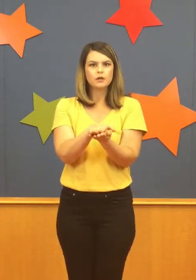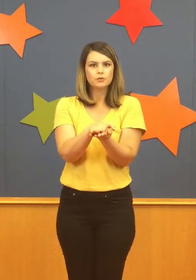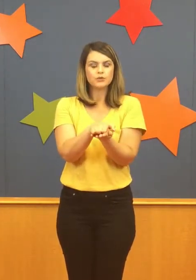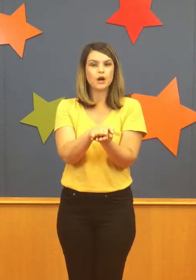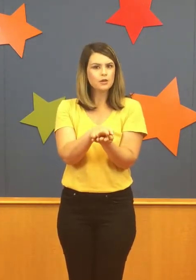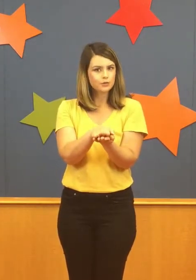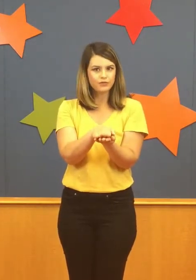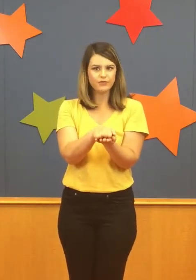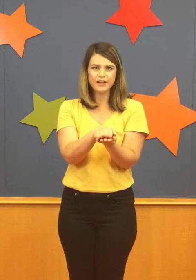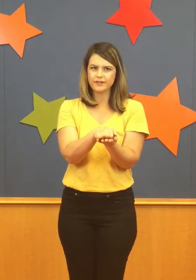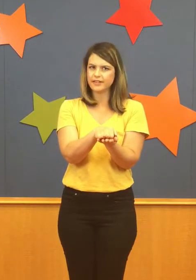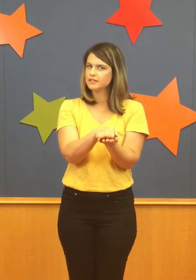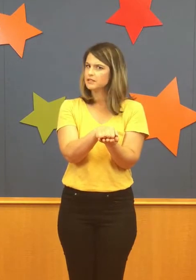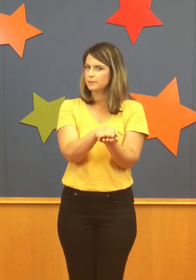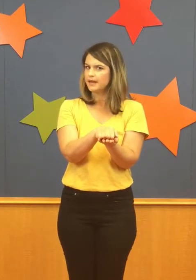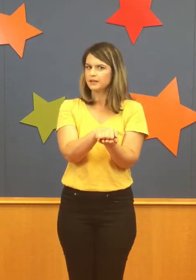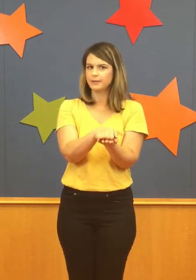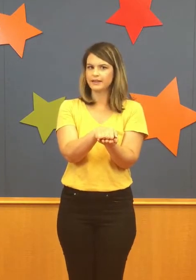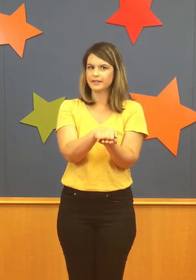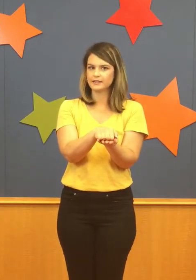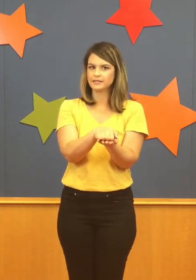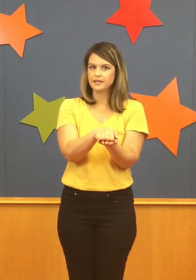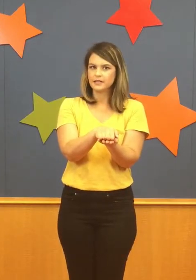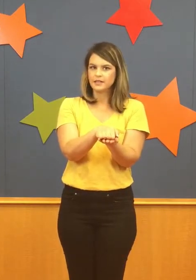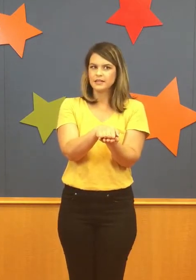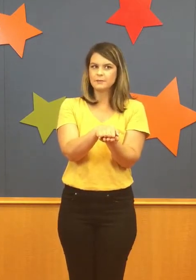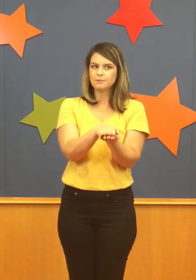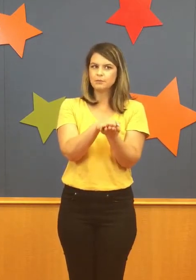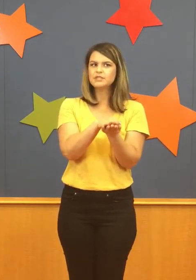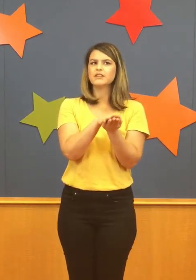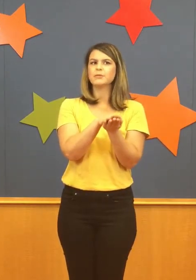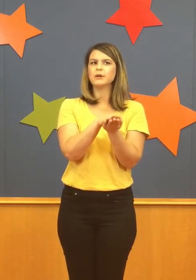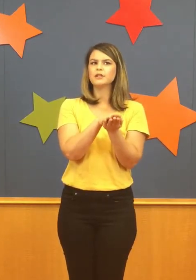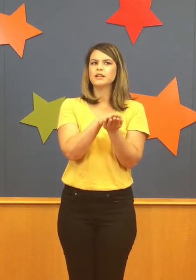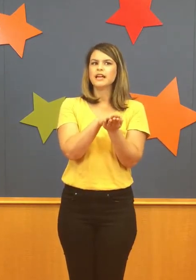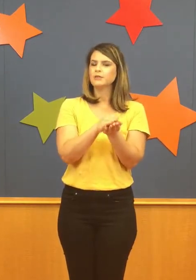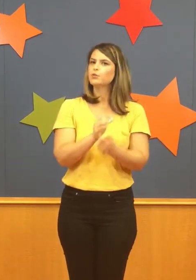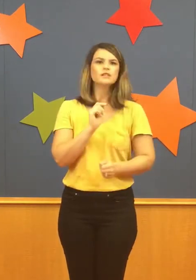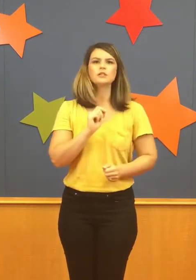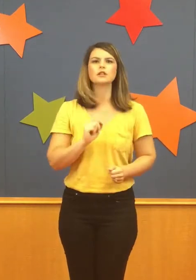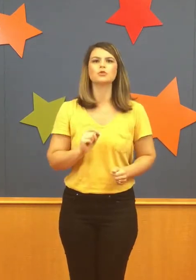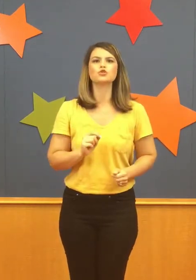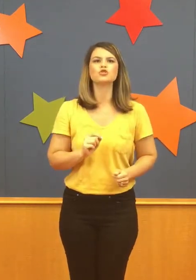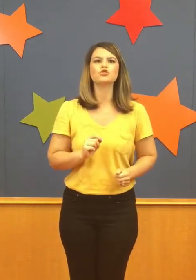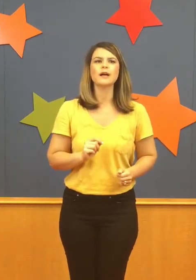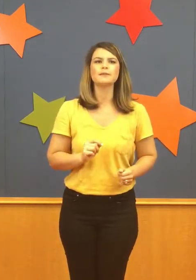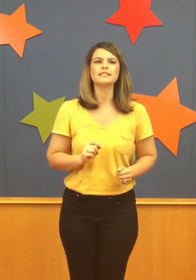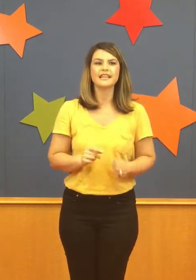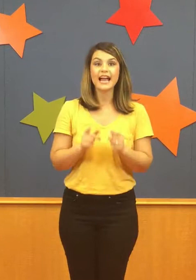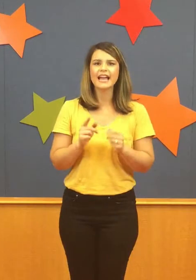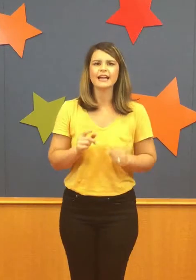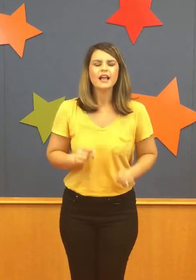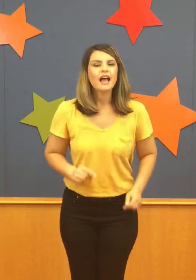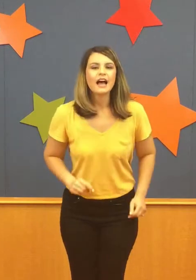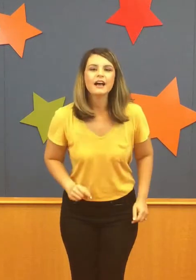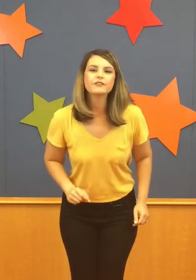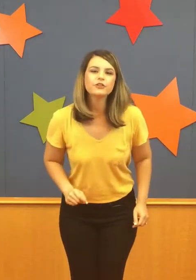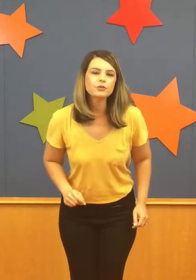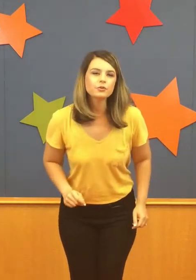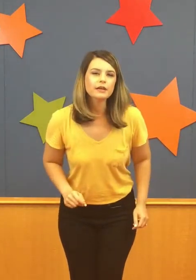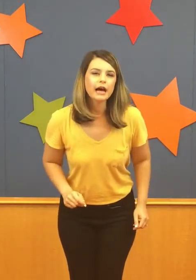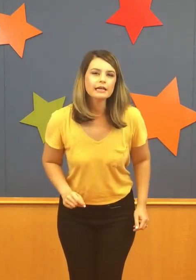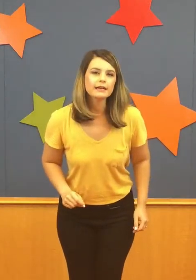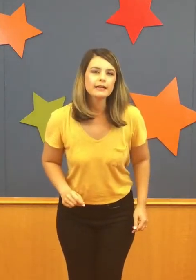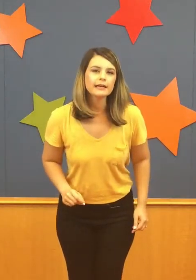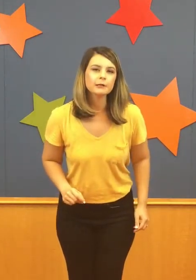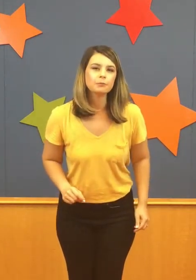boots. Well, Dog was very inspired by this. He put down the book and went to the local shoe shop and said, "Hey, have